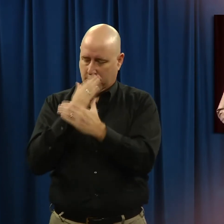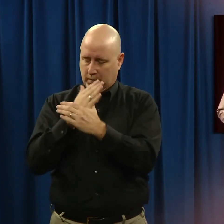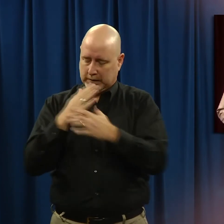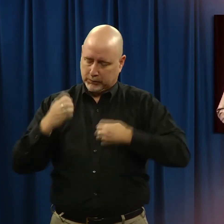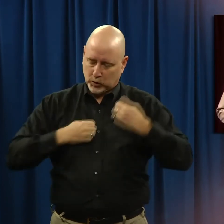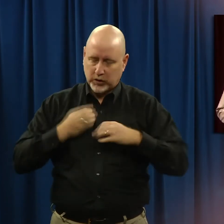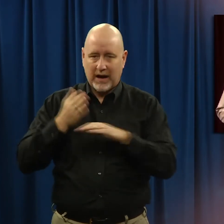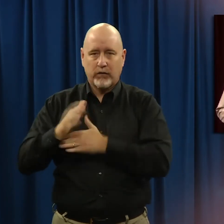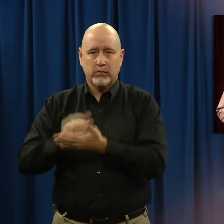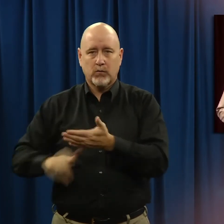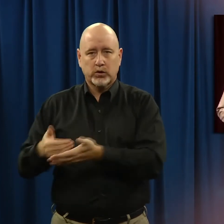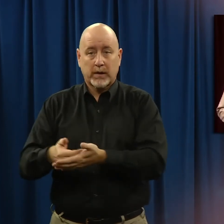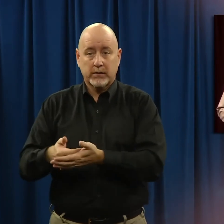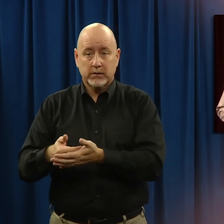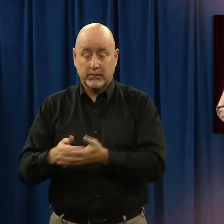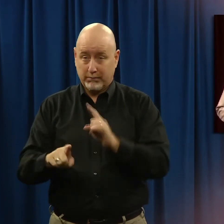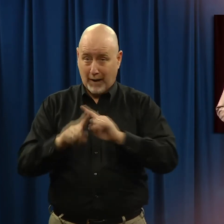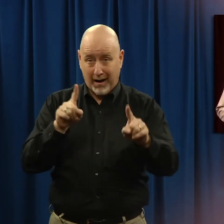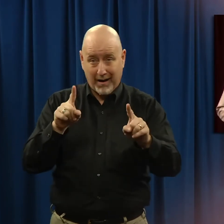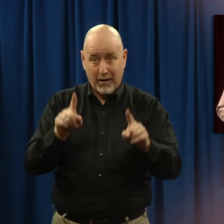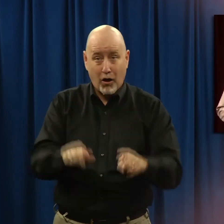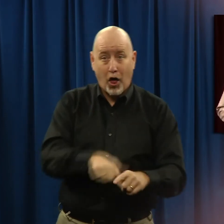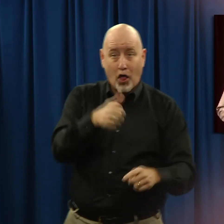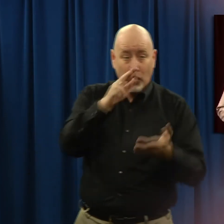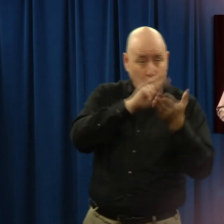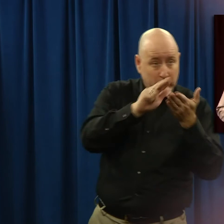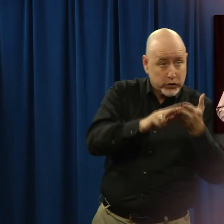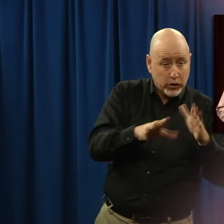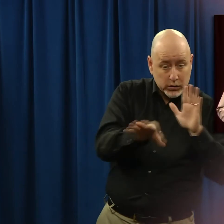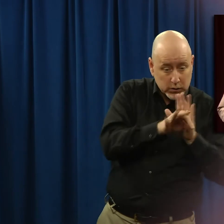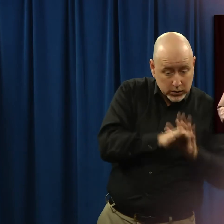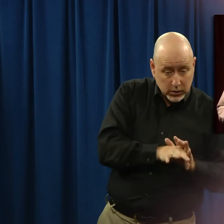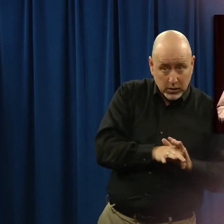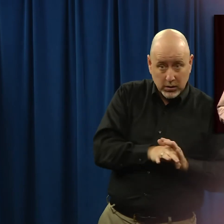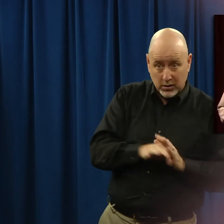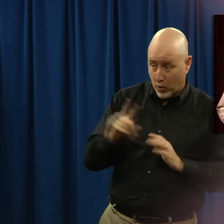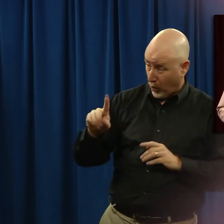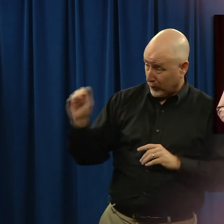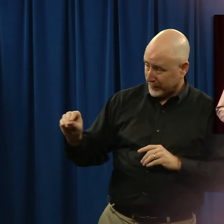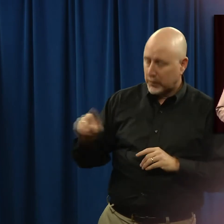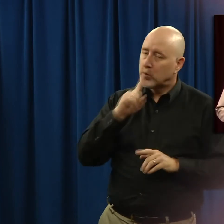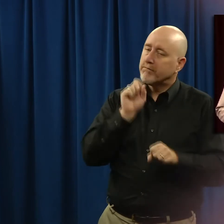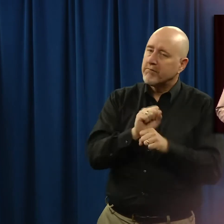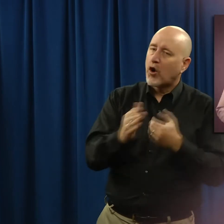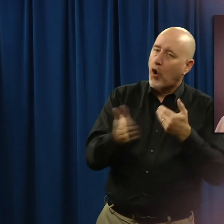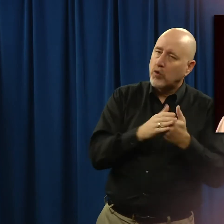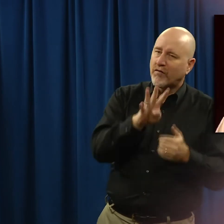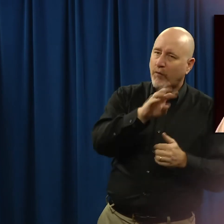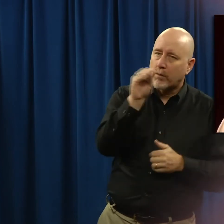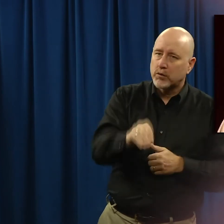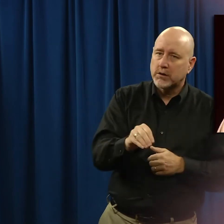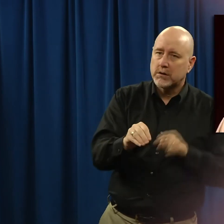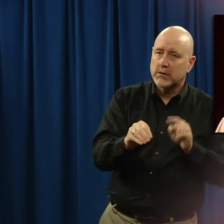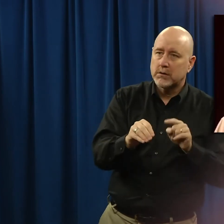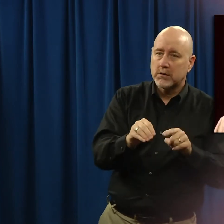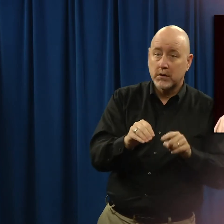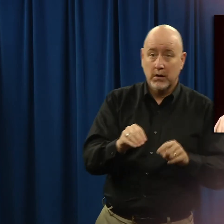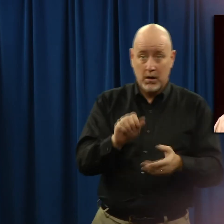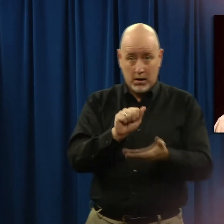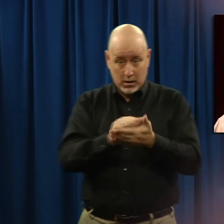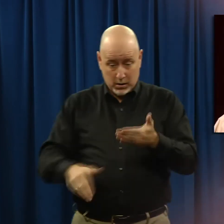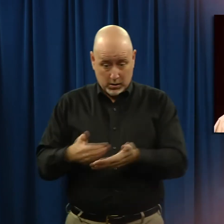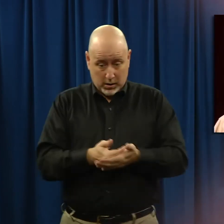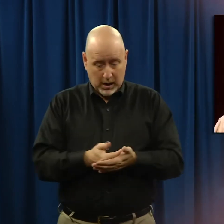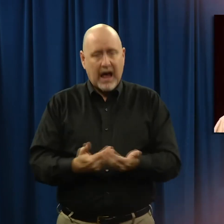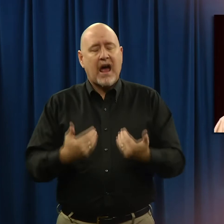an abortion. However, other research shows this number to be closer to 40%. Deciding to abort a child